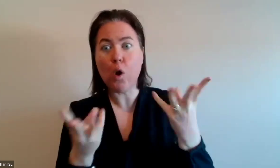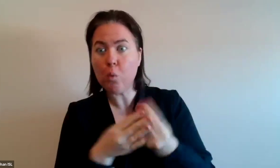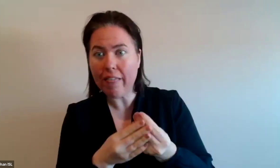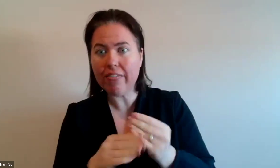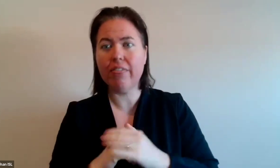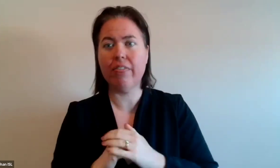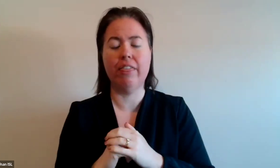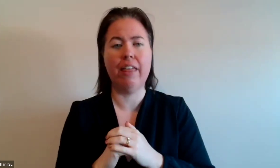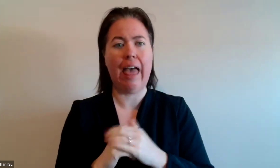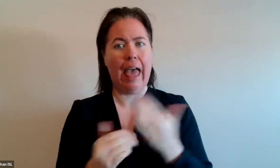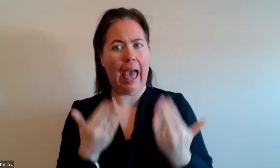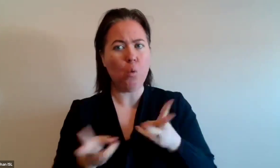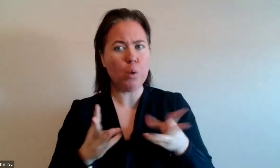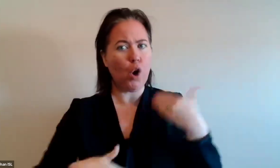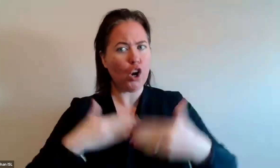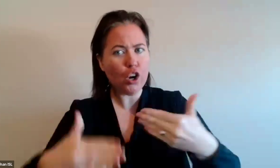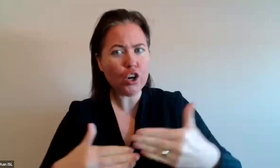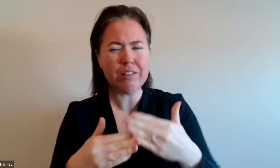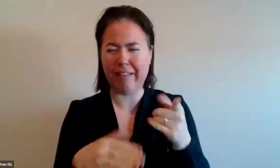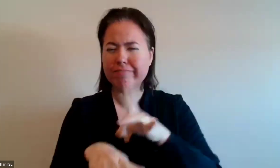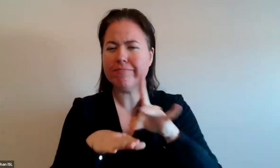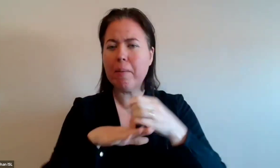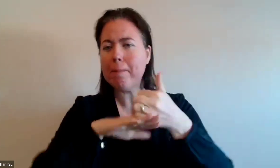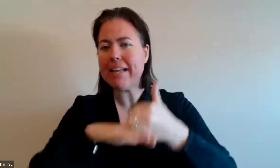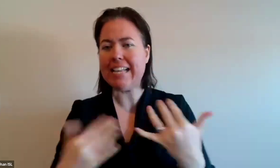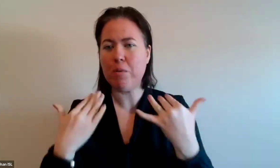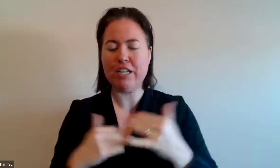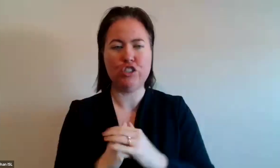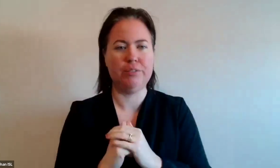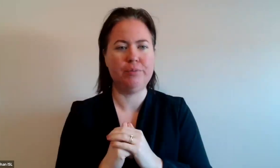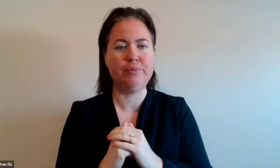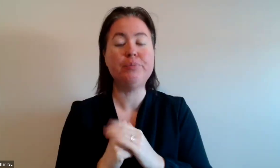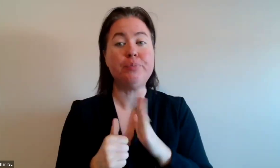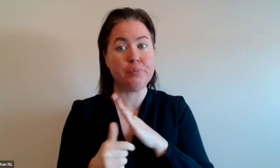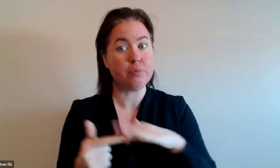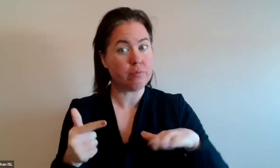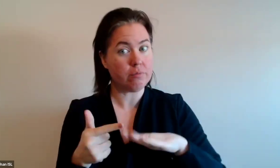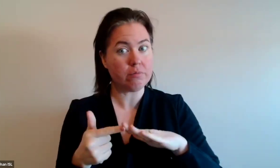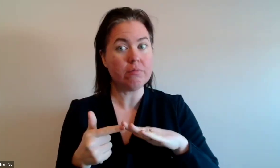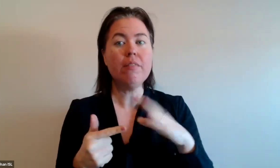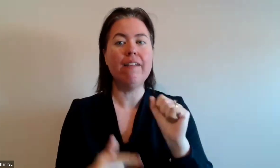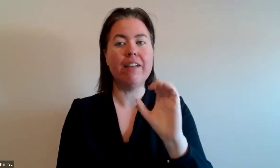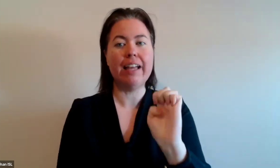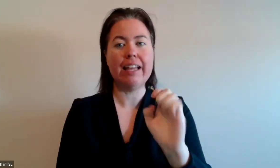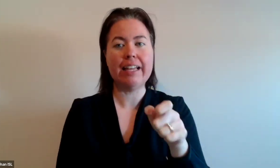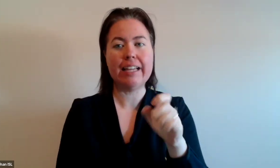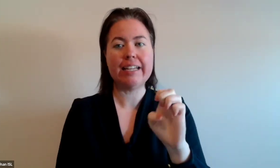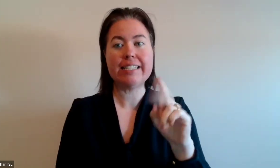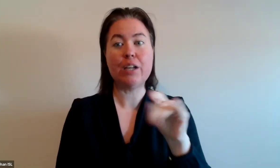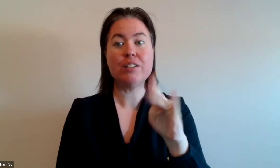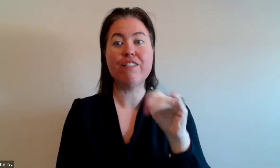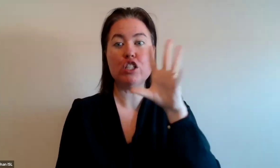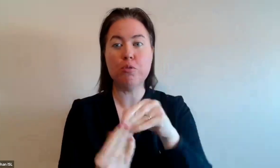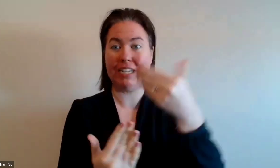How does it do its work? All of that kind of basic information. You also have to include an executive summary, which can be no longer than